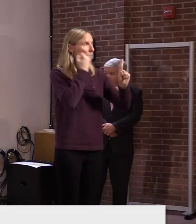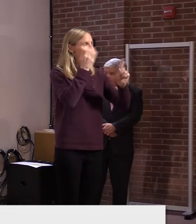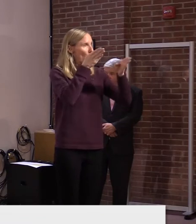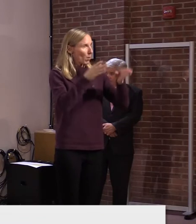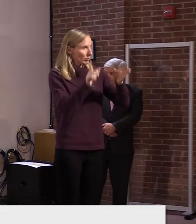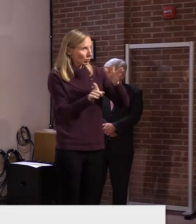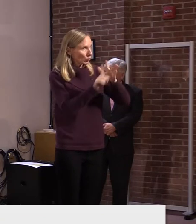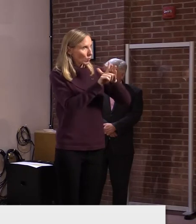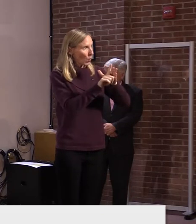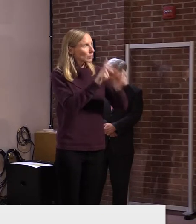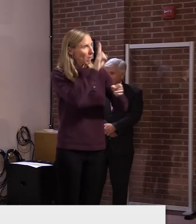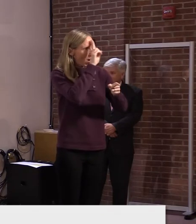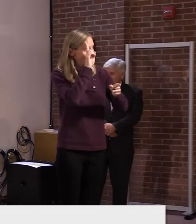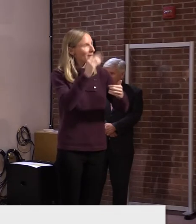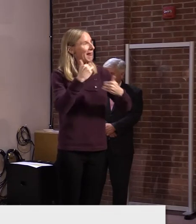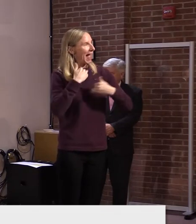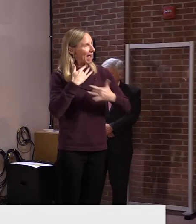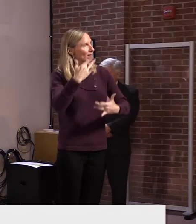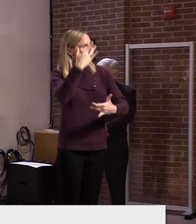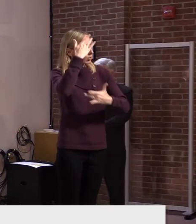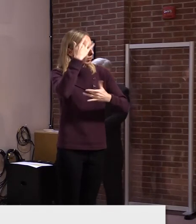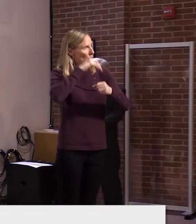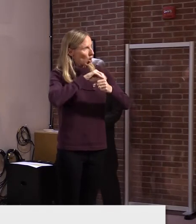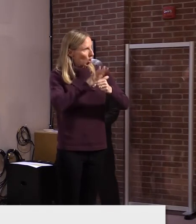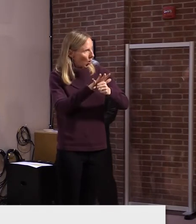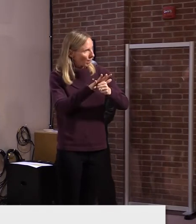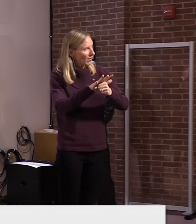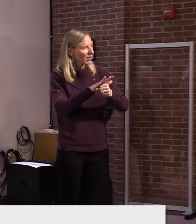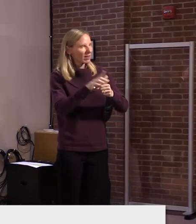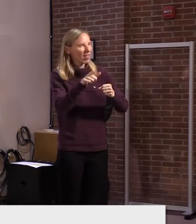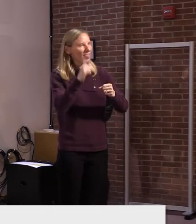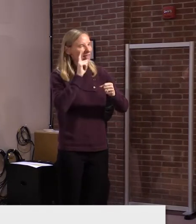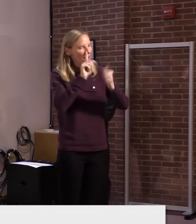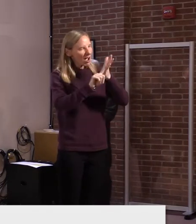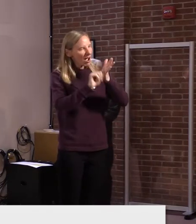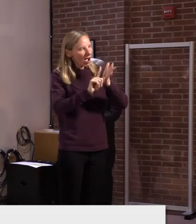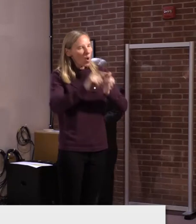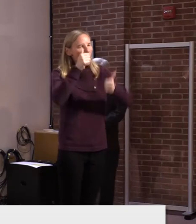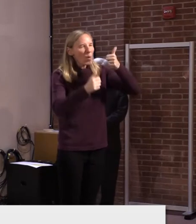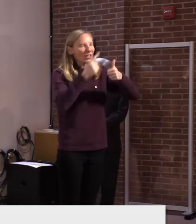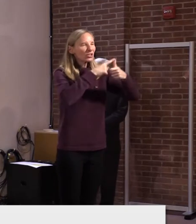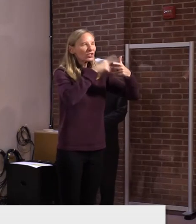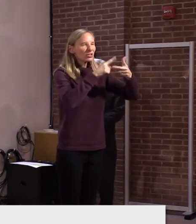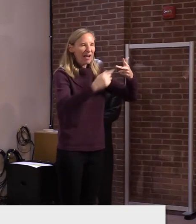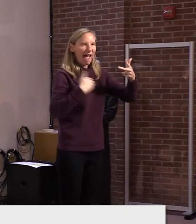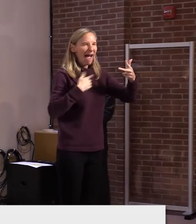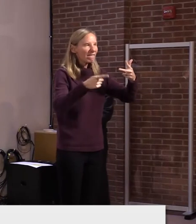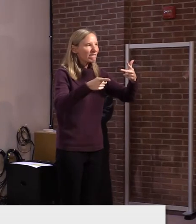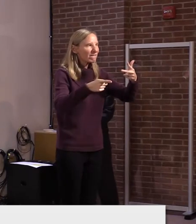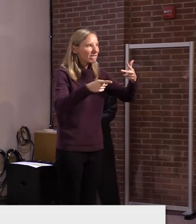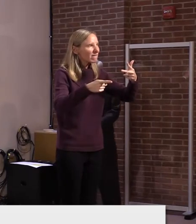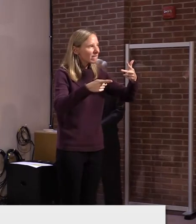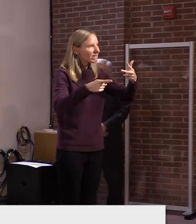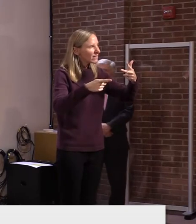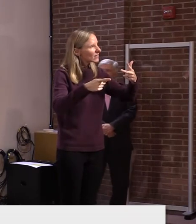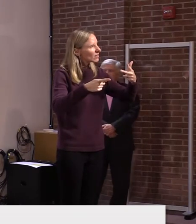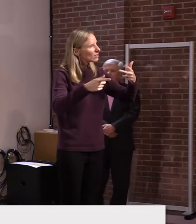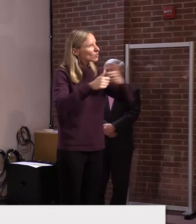COVID? Is there some tracking being done to determine effectiveness in that way?